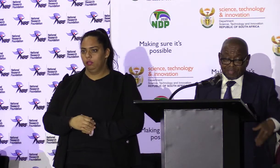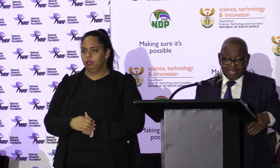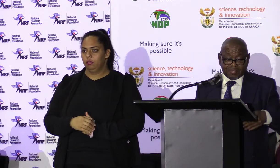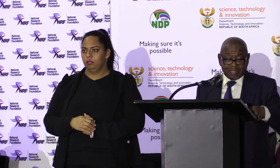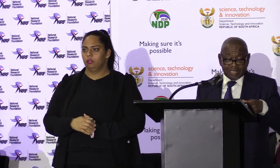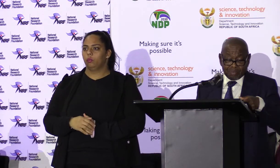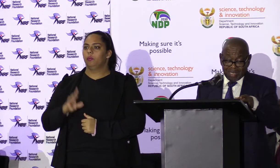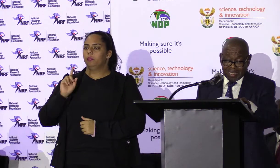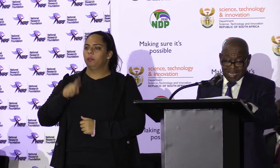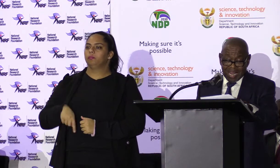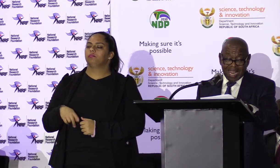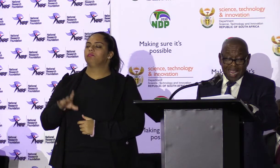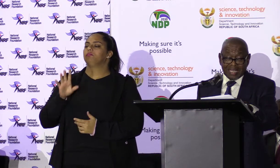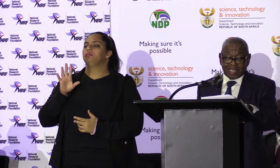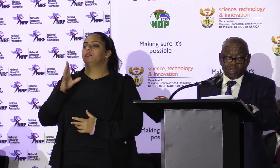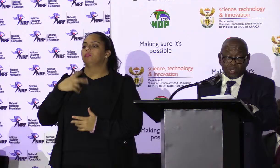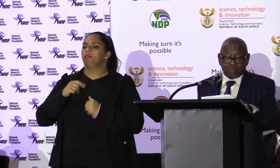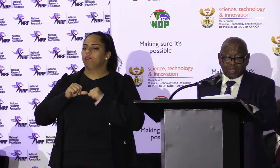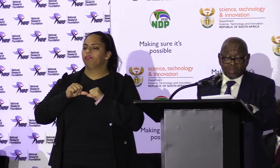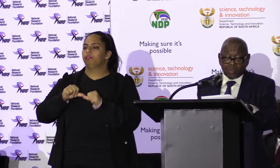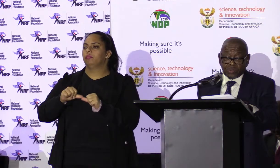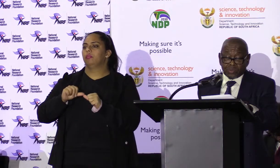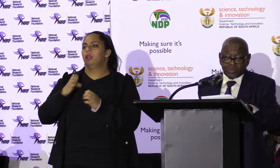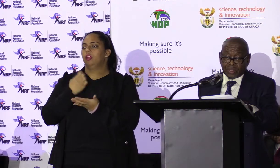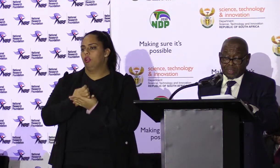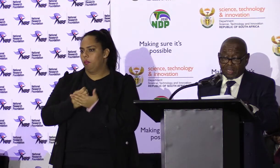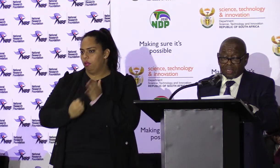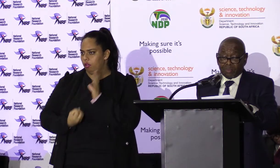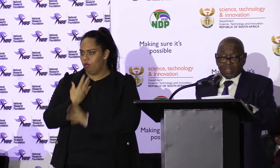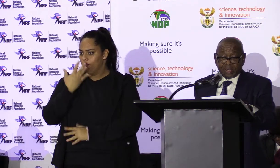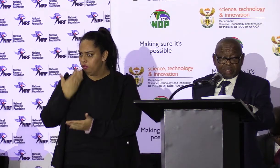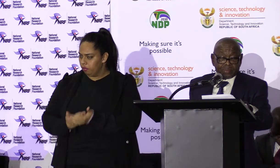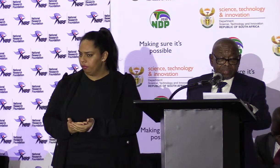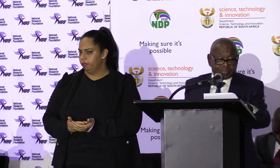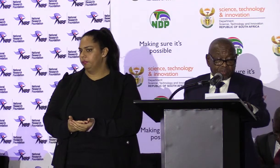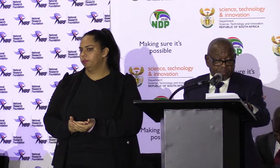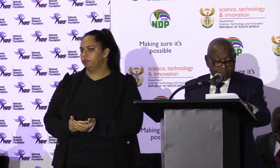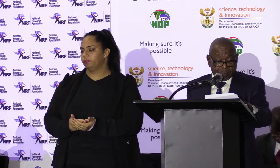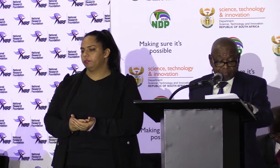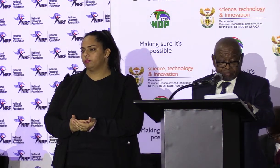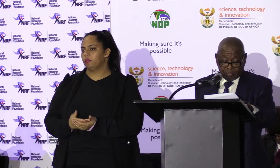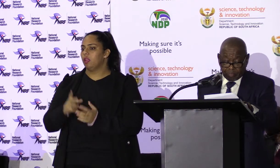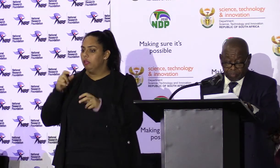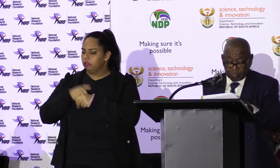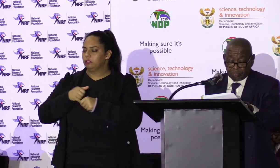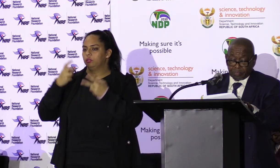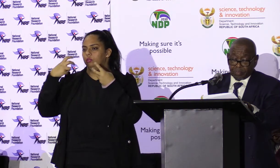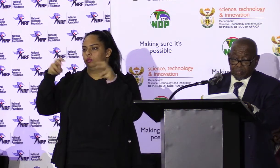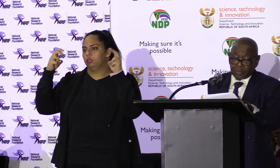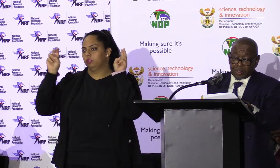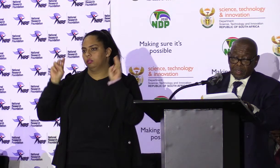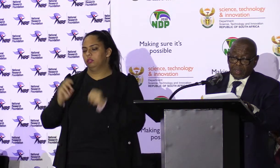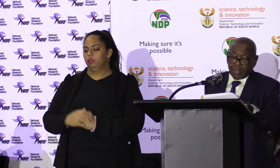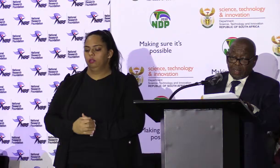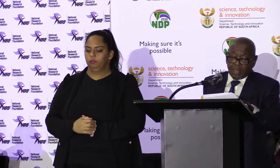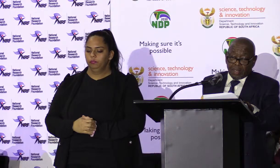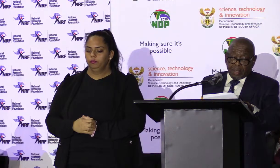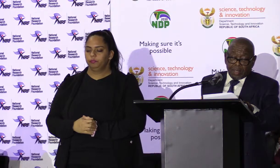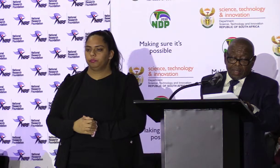boost scientific advancement and economic growth through sustainable and inclusive tourism.